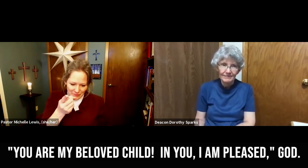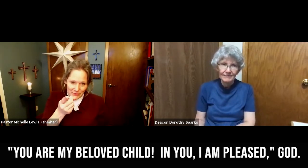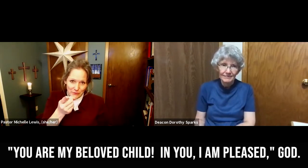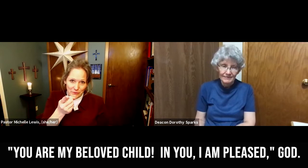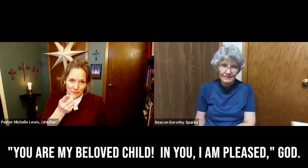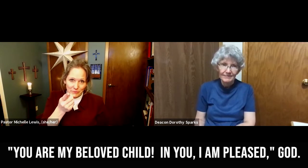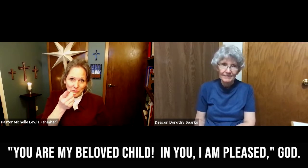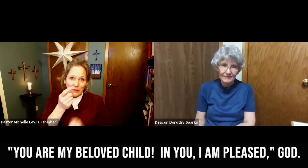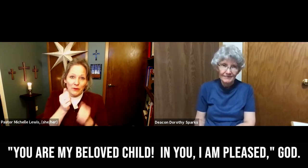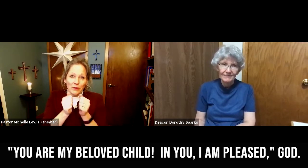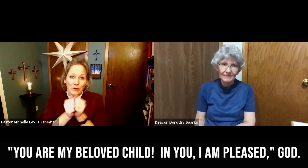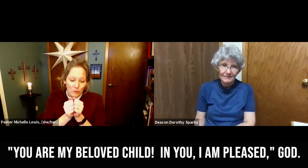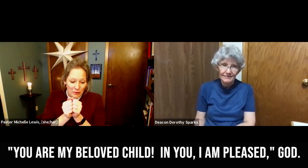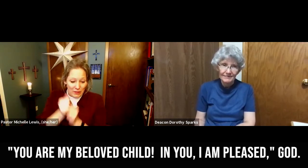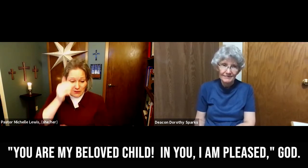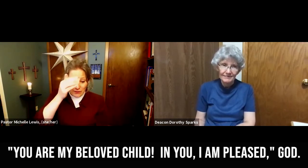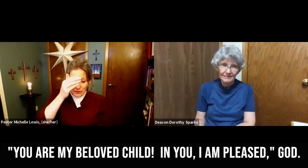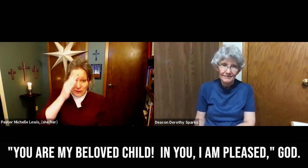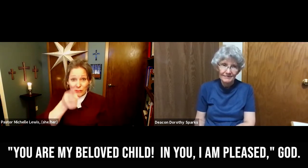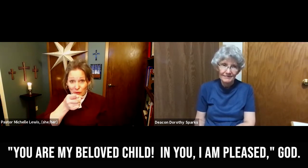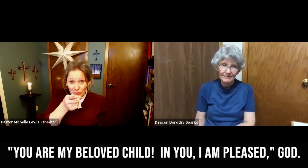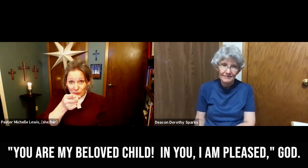You are my beloved child.